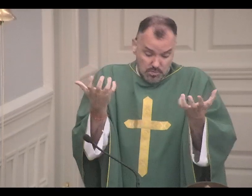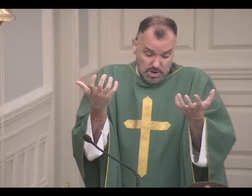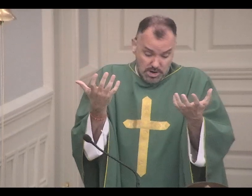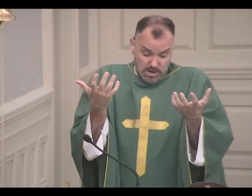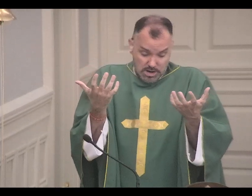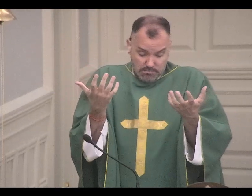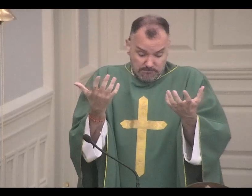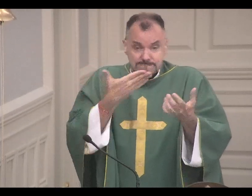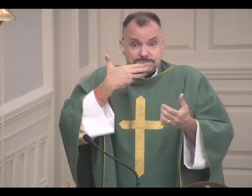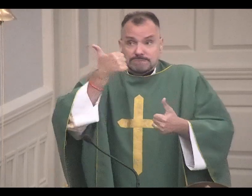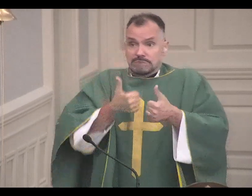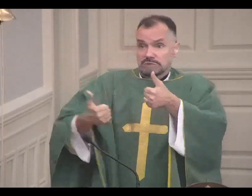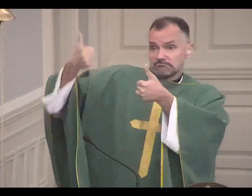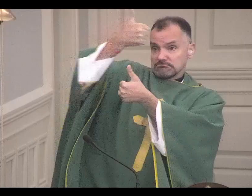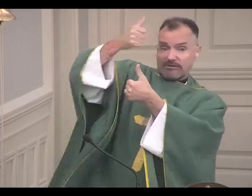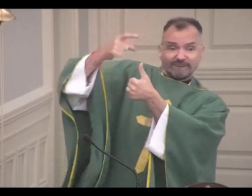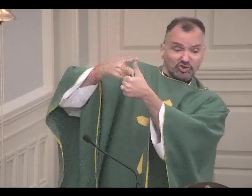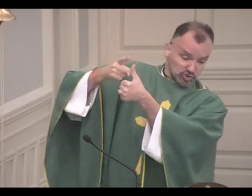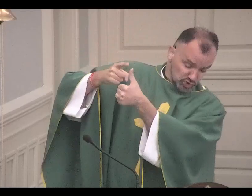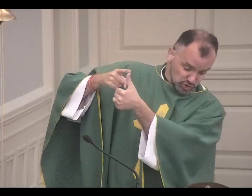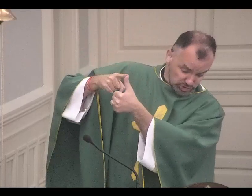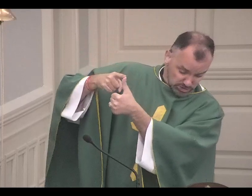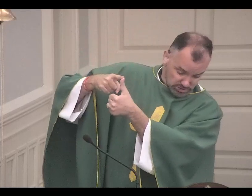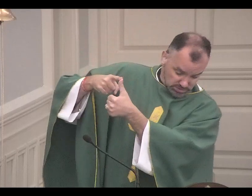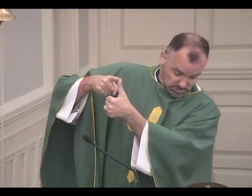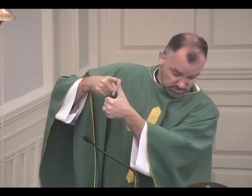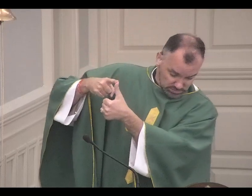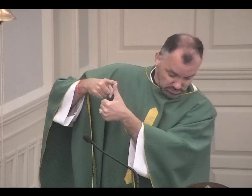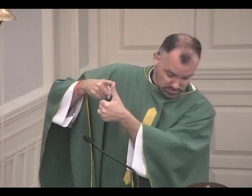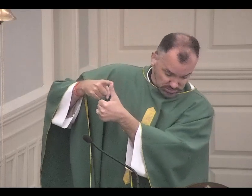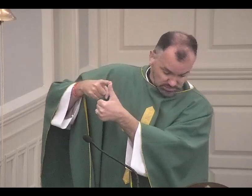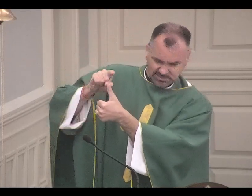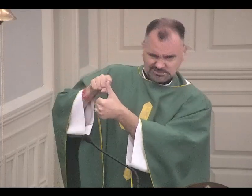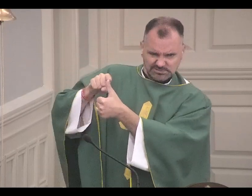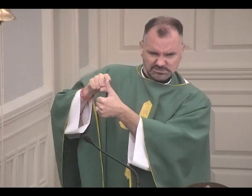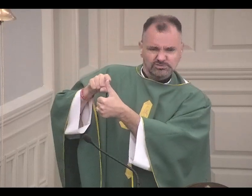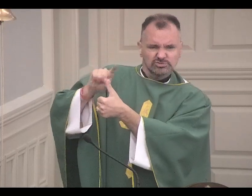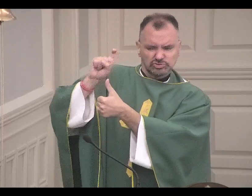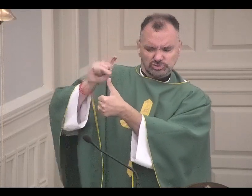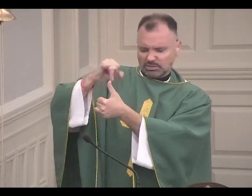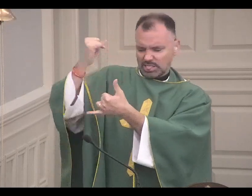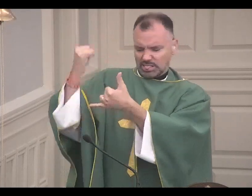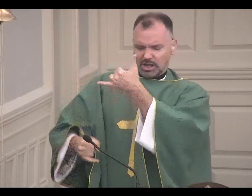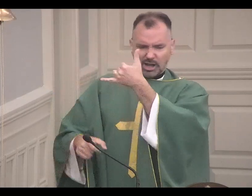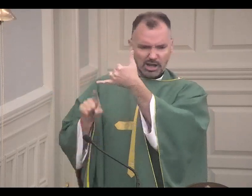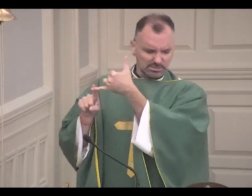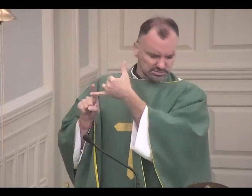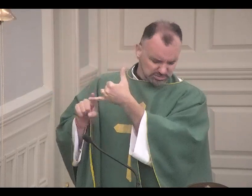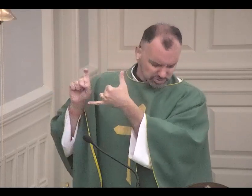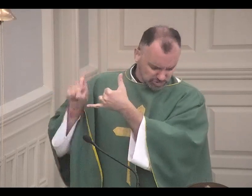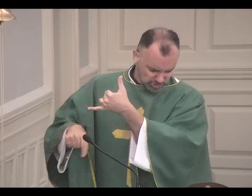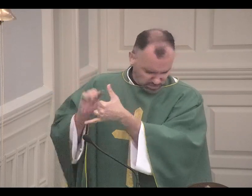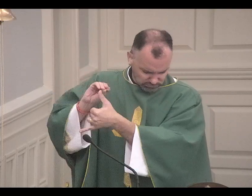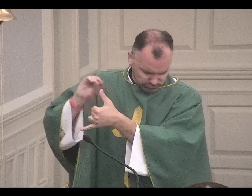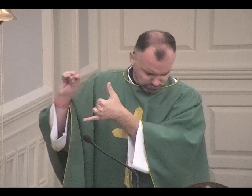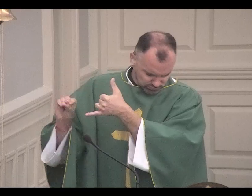if anyone wishes to be first, he shall be the last of all and the servant of all.